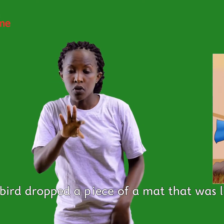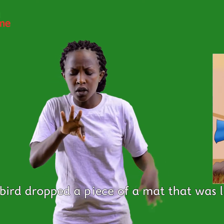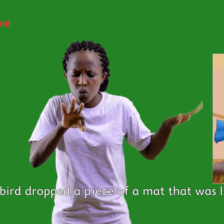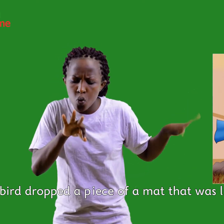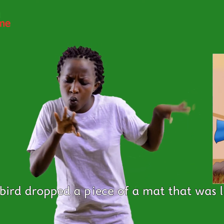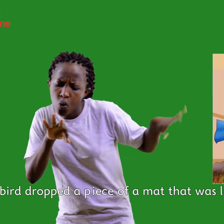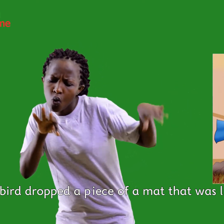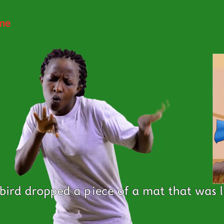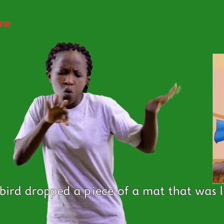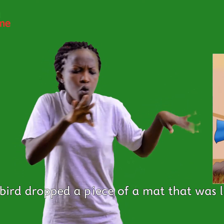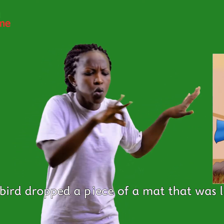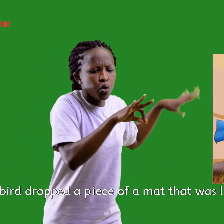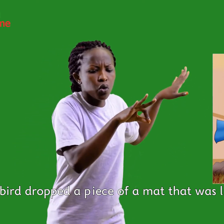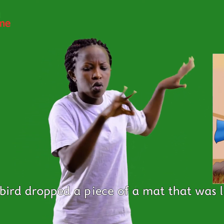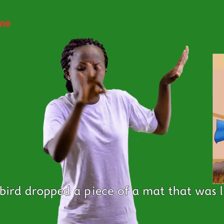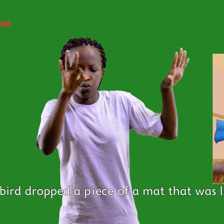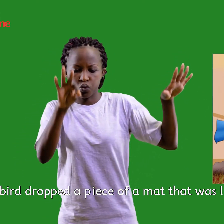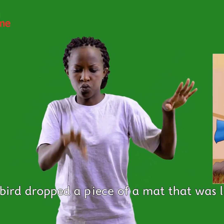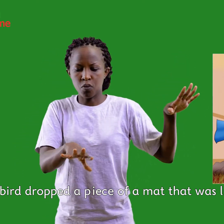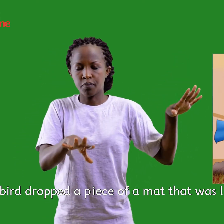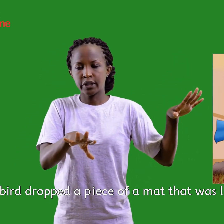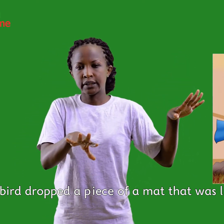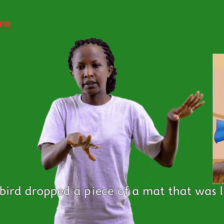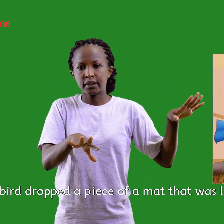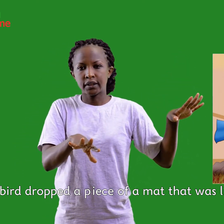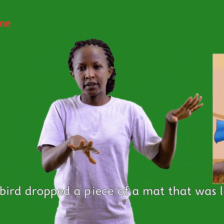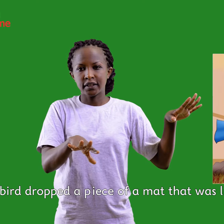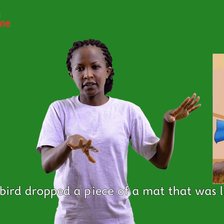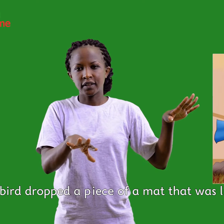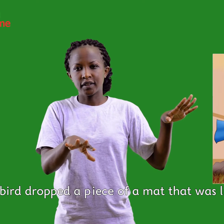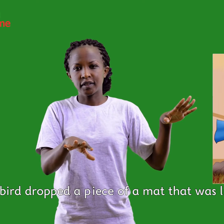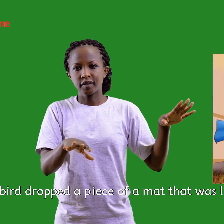The blue bird dropped a piece of a mat that was like Akai's own mat.